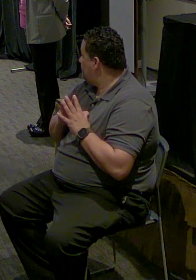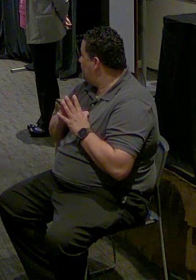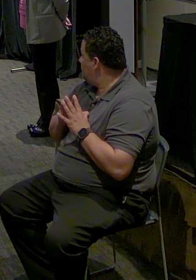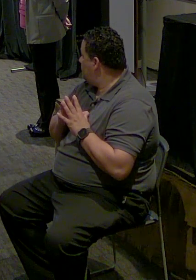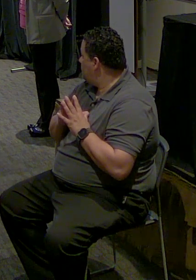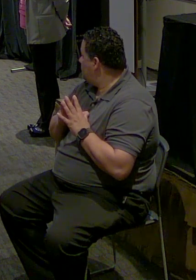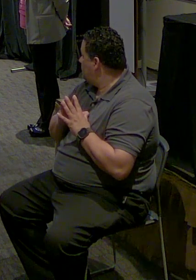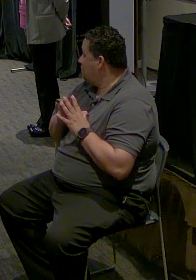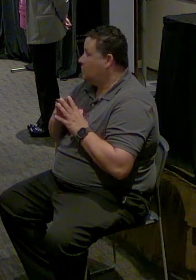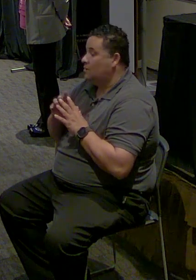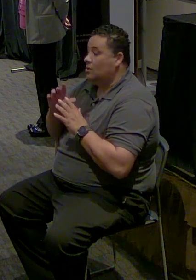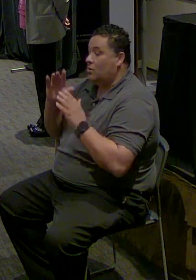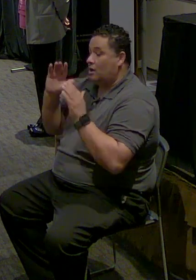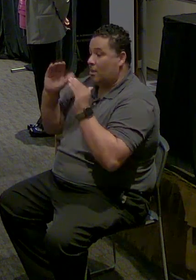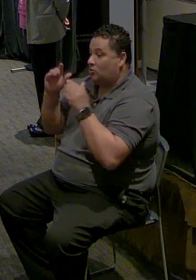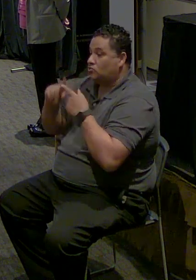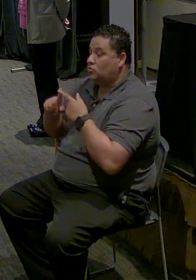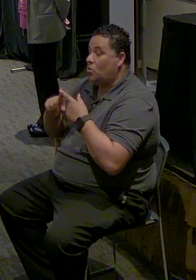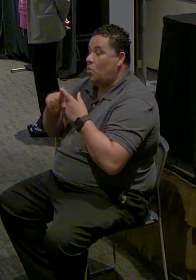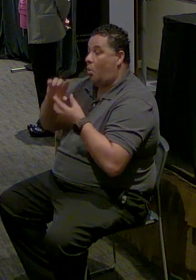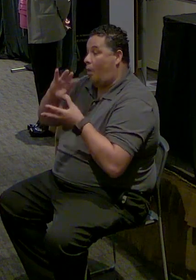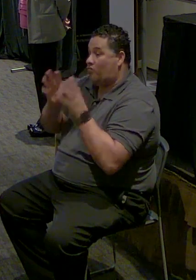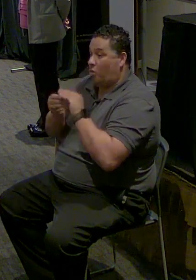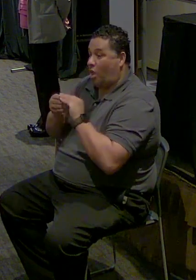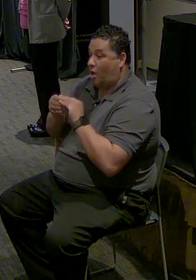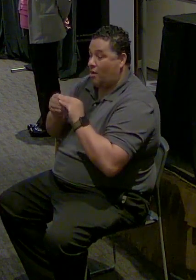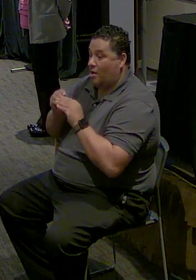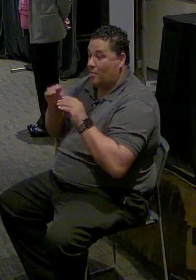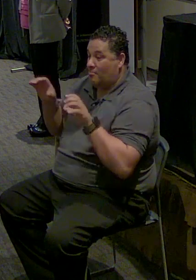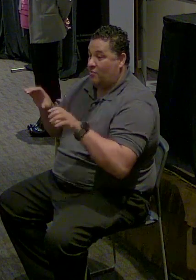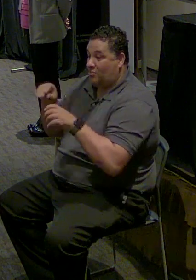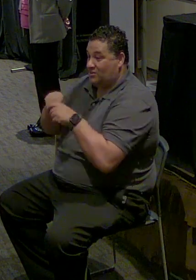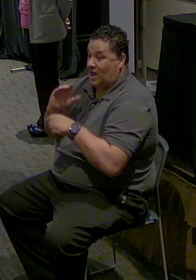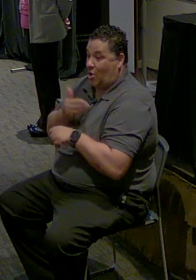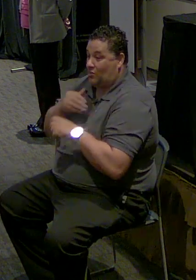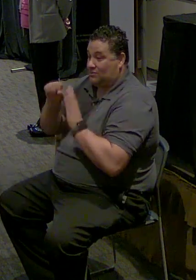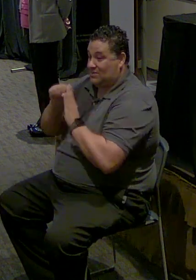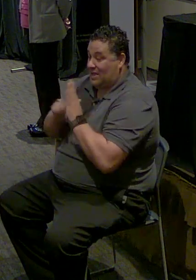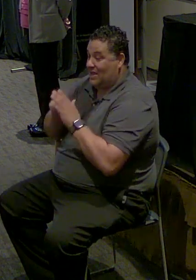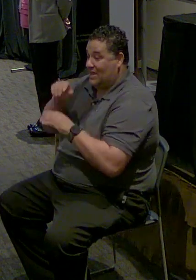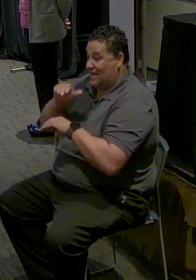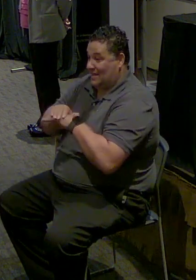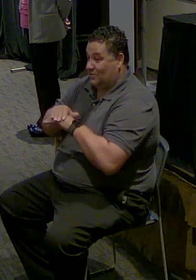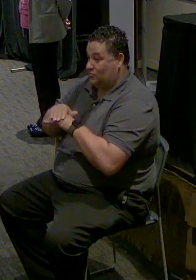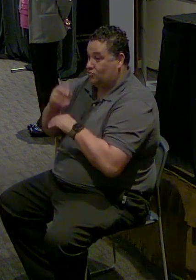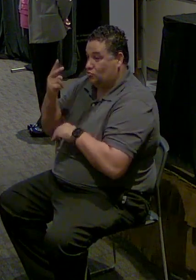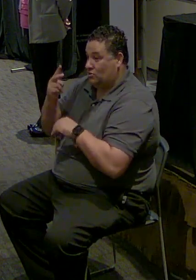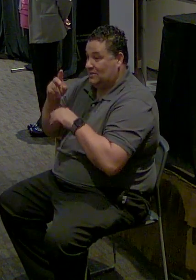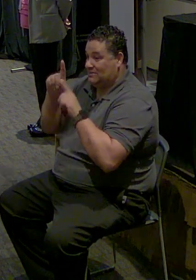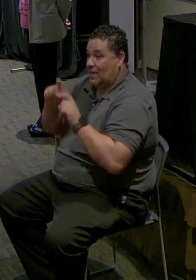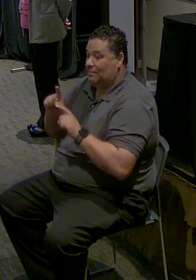to the overall performance in our state on the English 2 exam, only